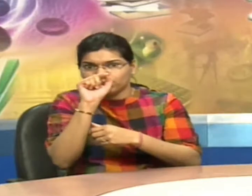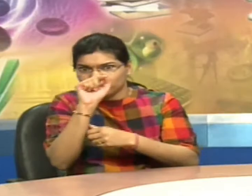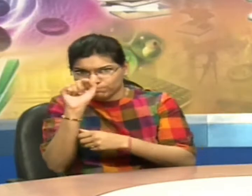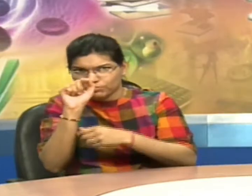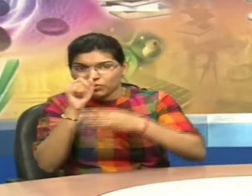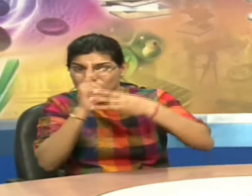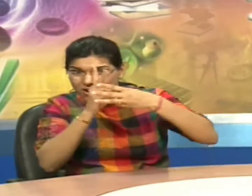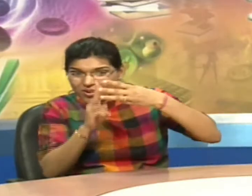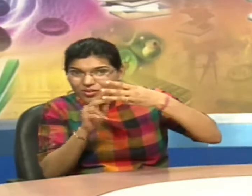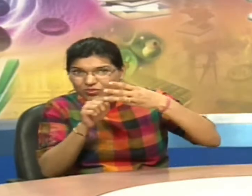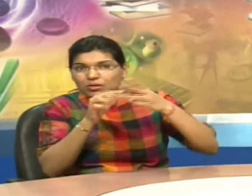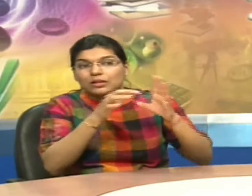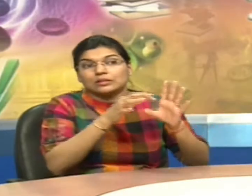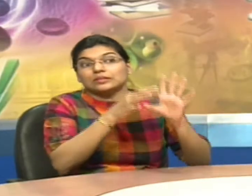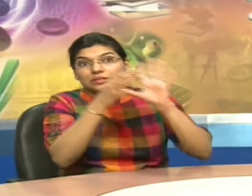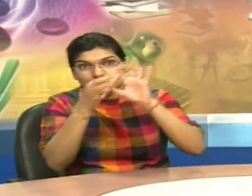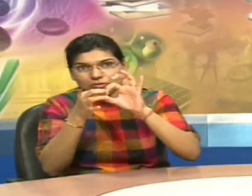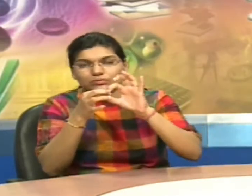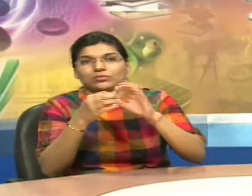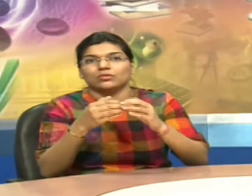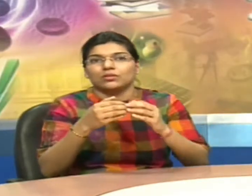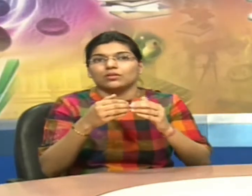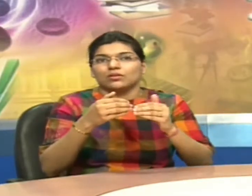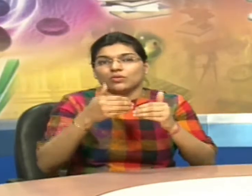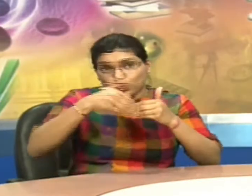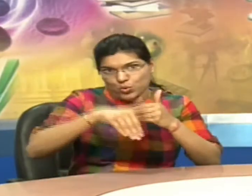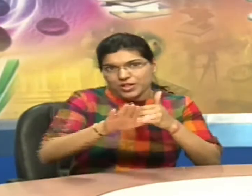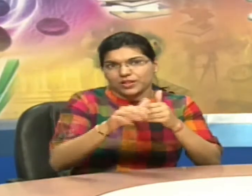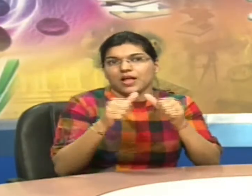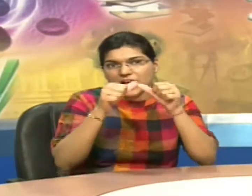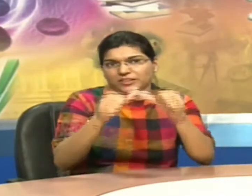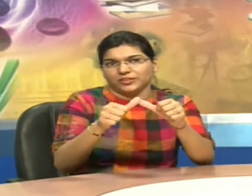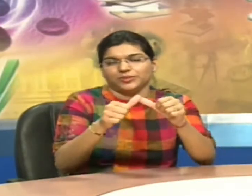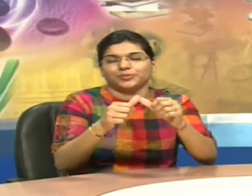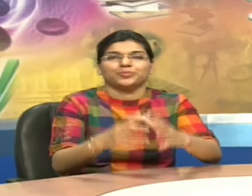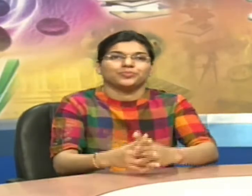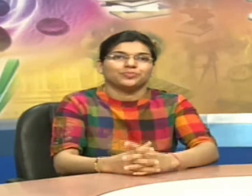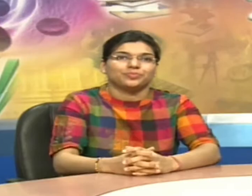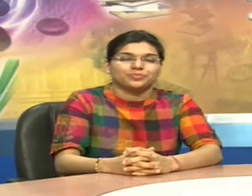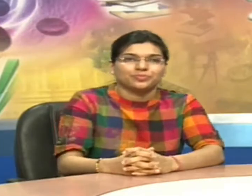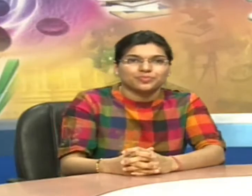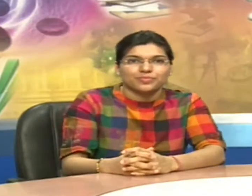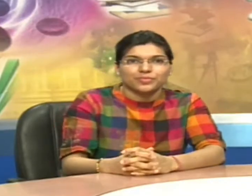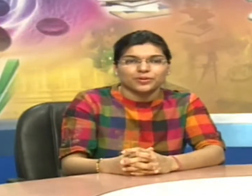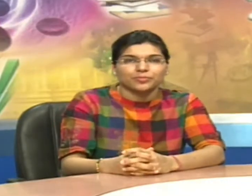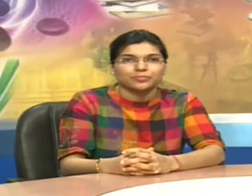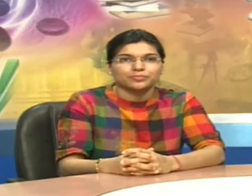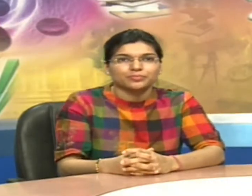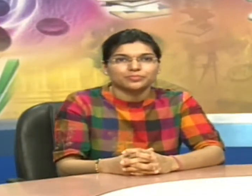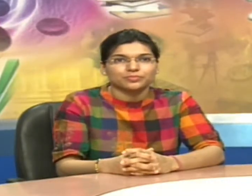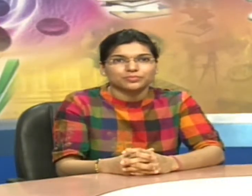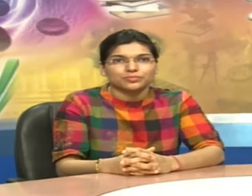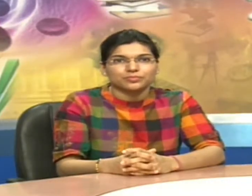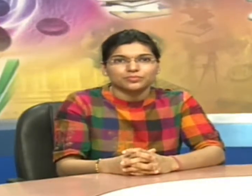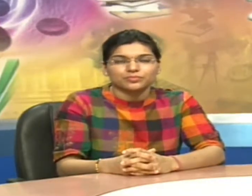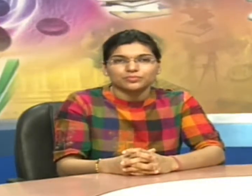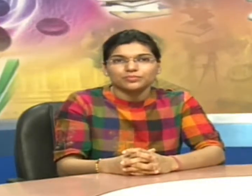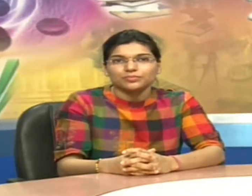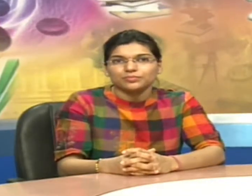The words are shown in the screen are the words you have to found, closed, open or hyphenated. I'll give you